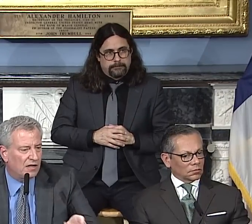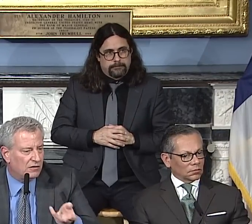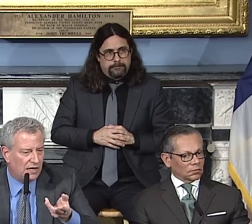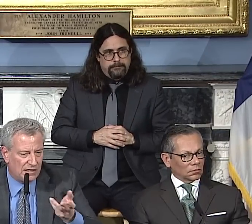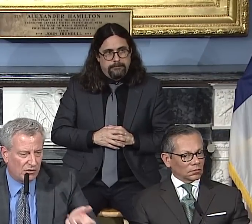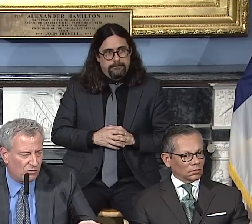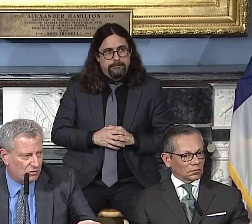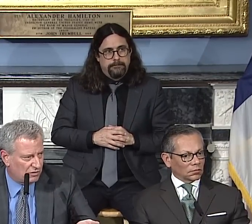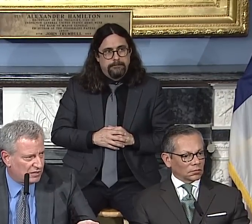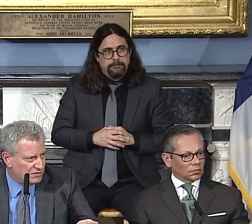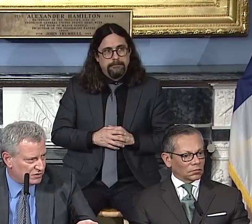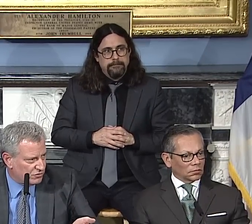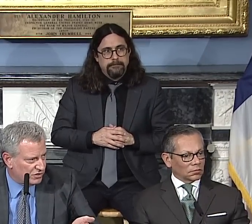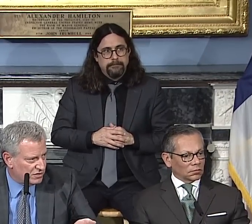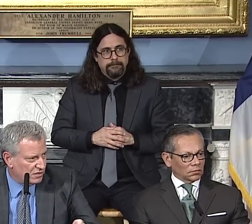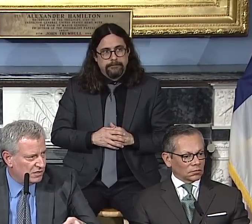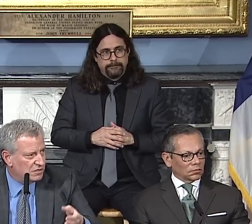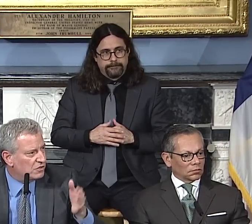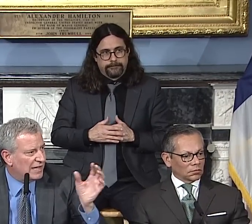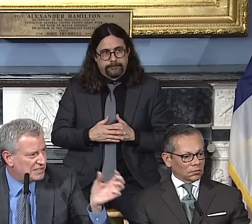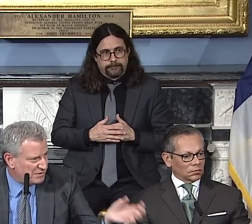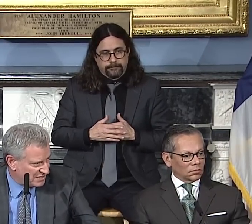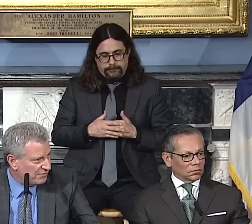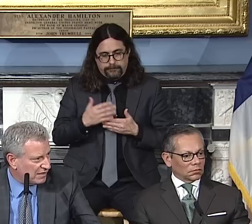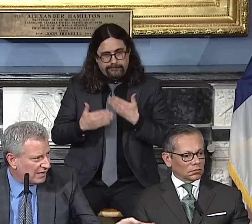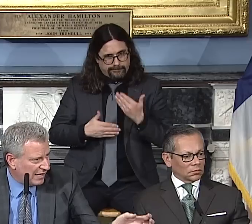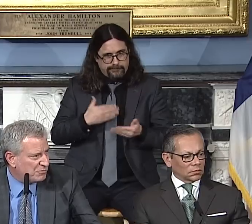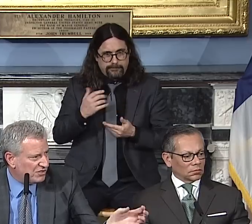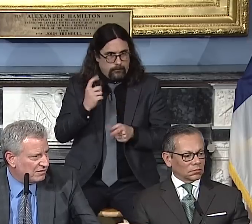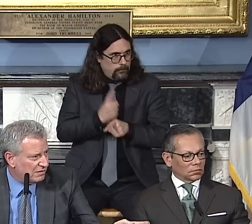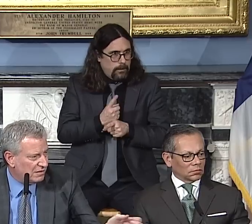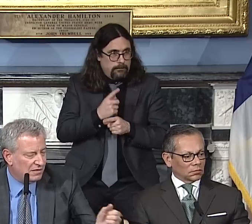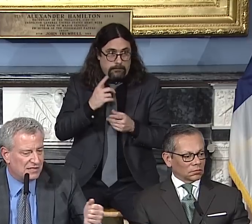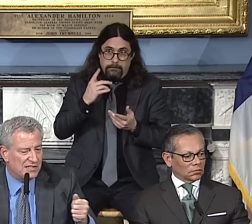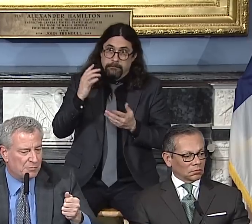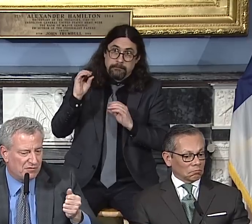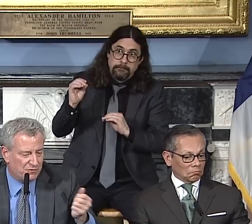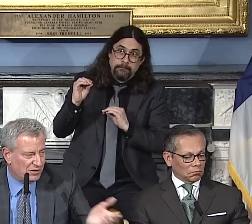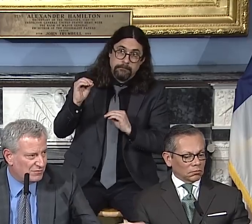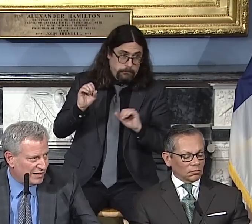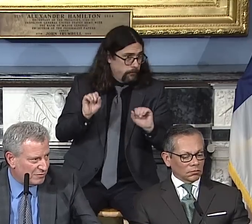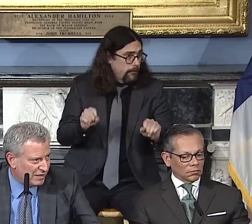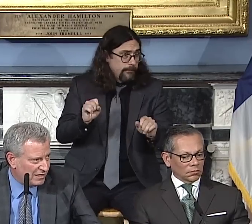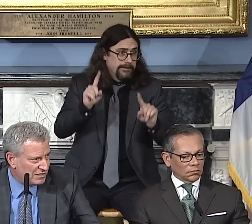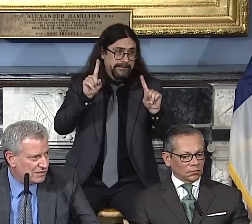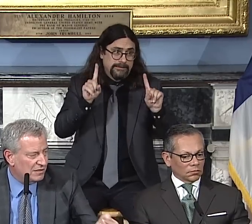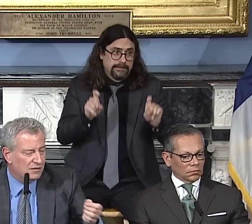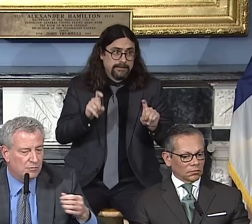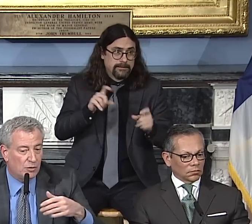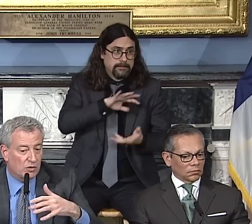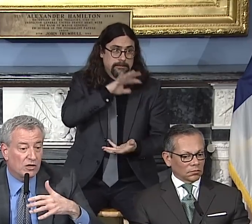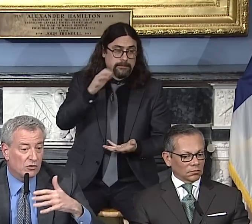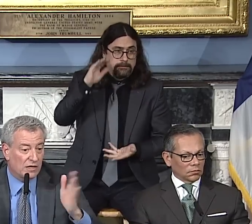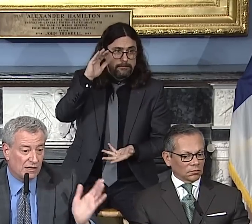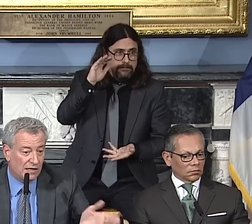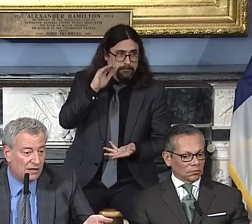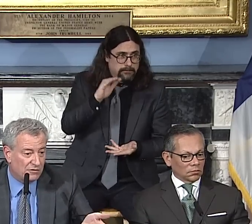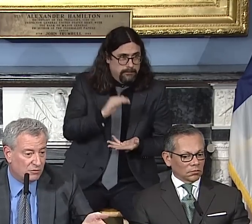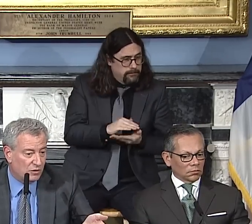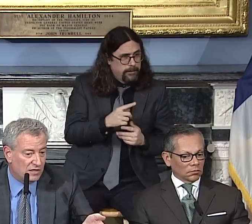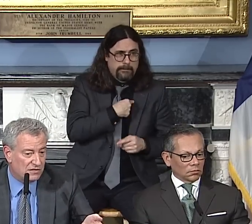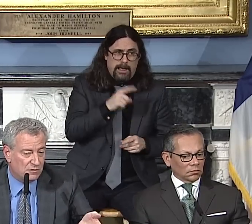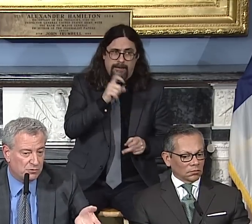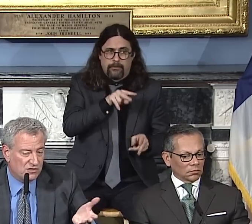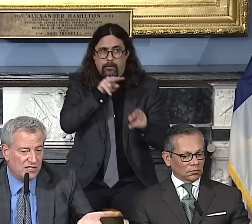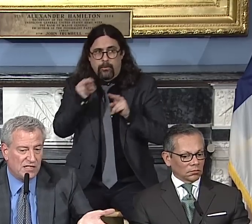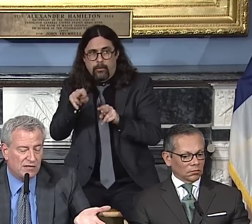to find any and all creative solutions. So that specific option has not been fully vetted by us, but we're going to look at a lot of